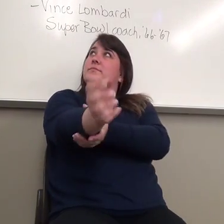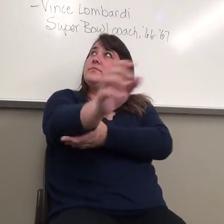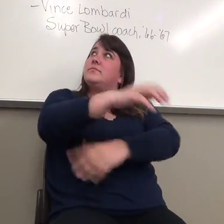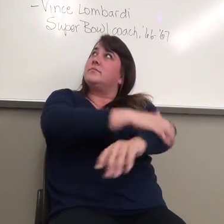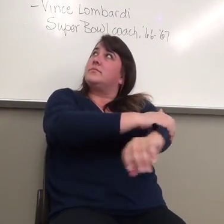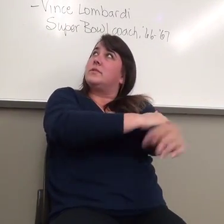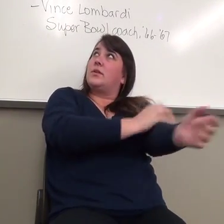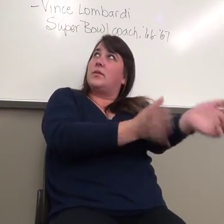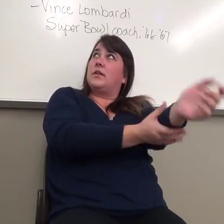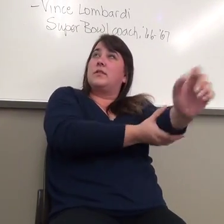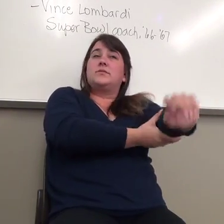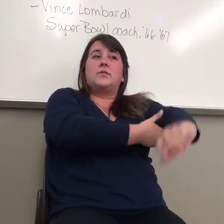Here's the one that